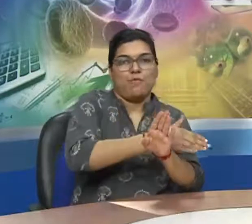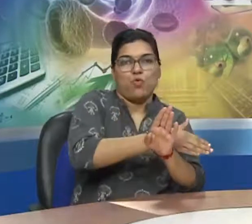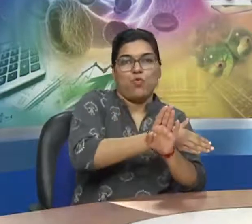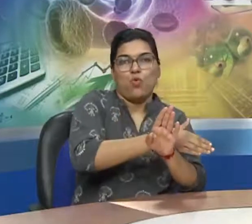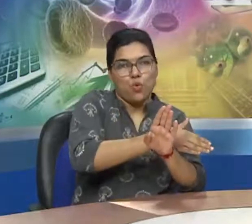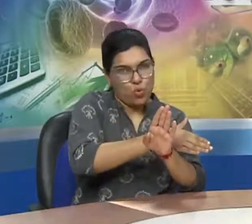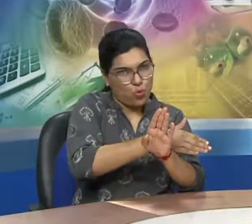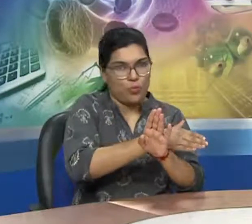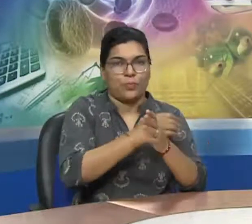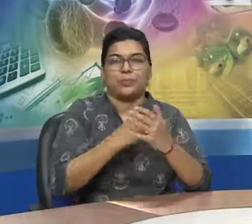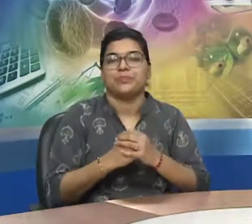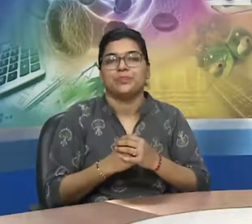before.